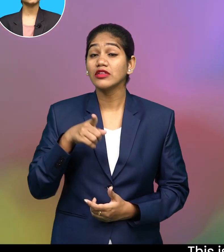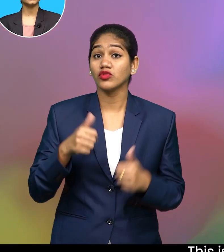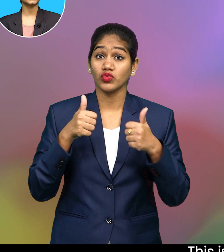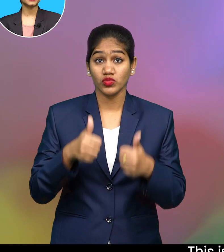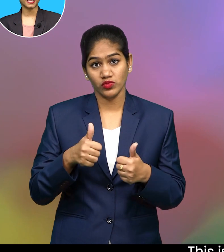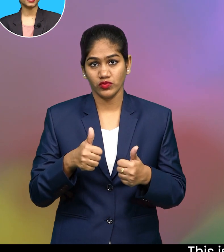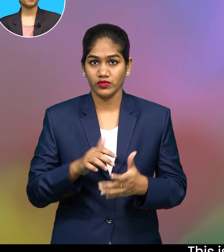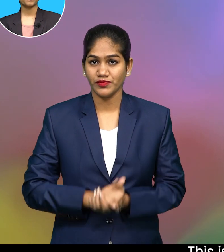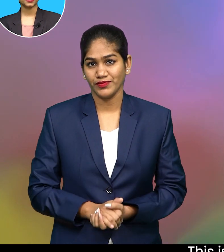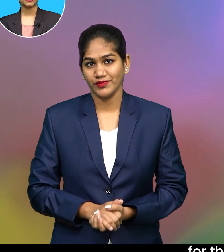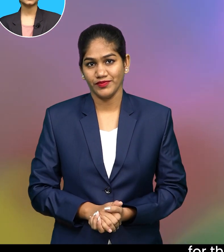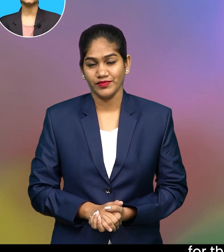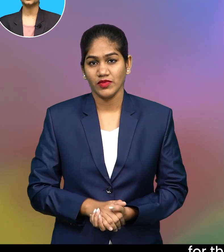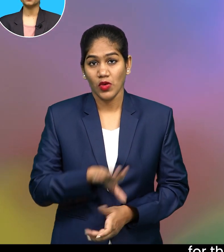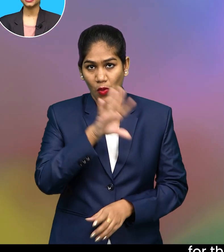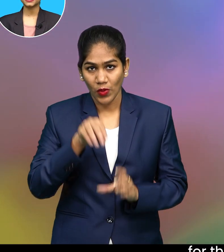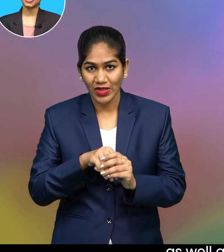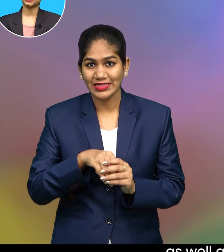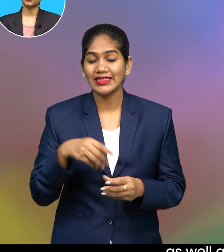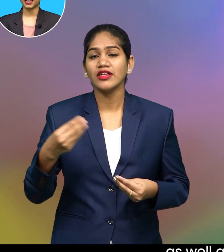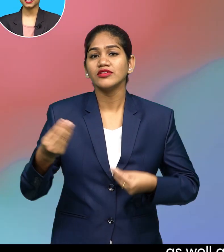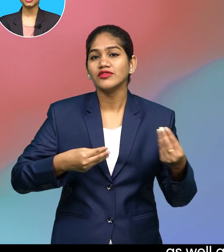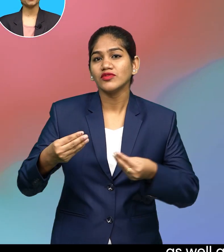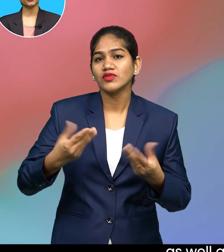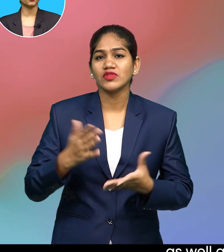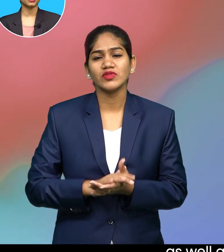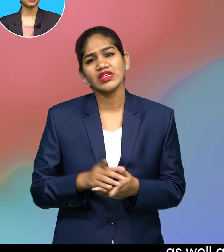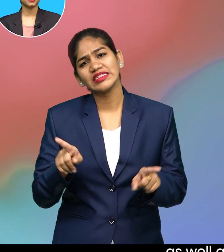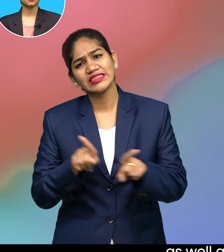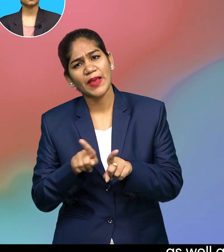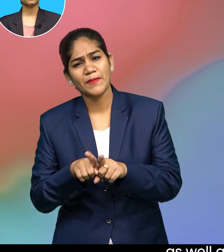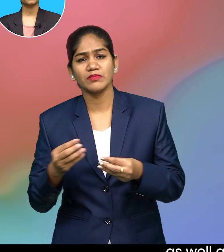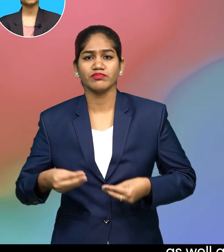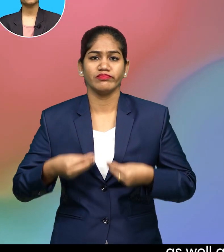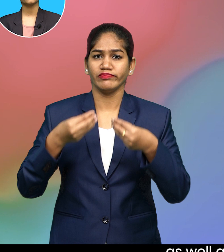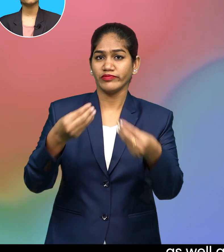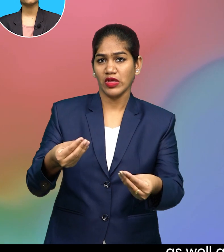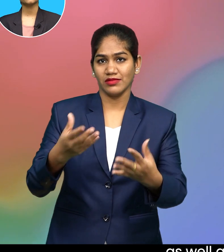This is a good sign for the consumers as well as the producers.